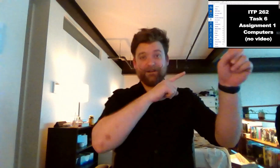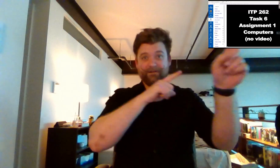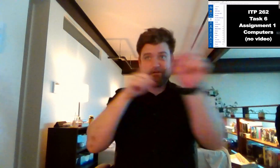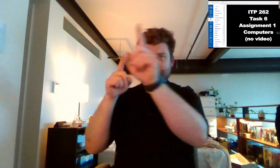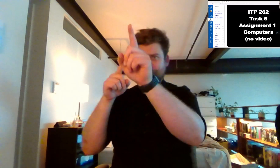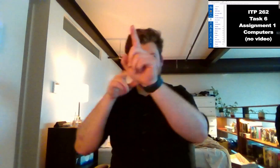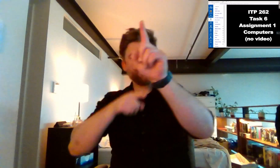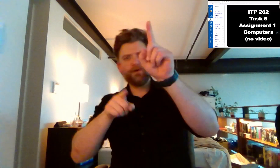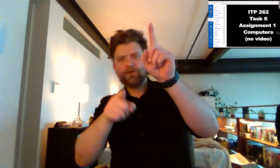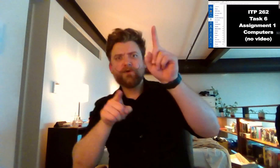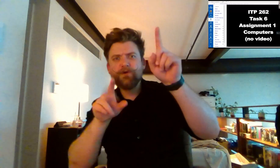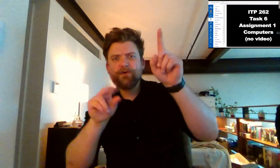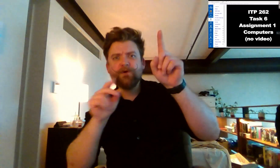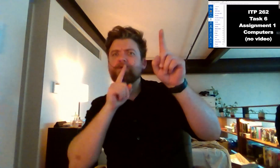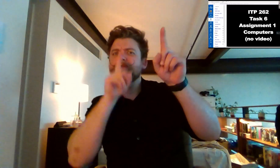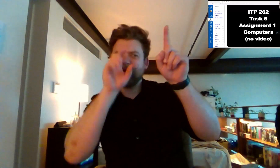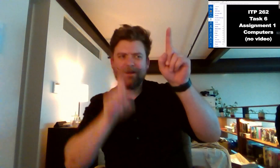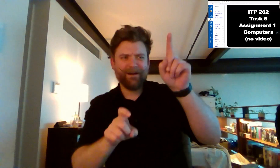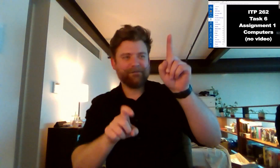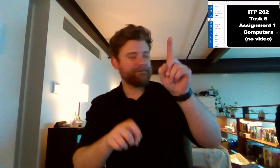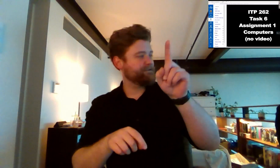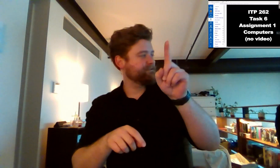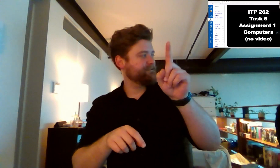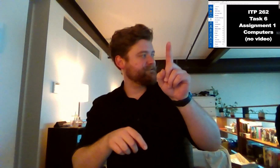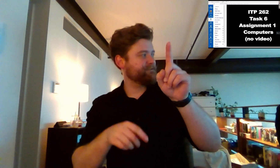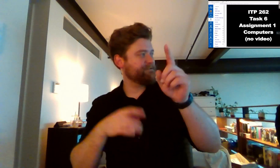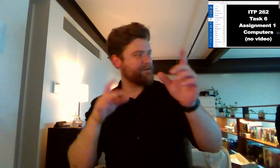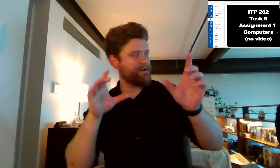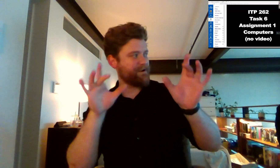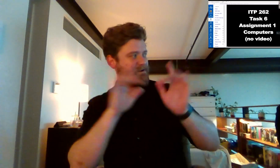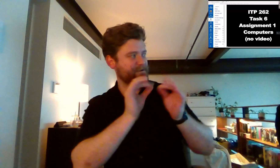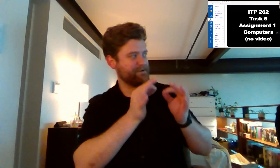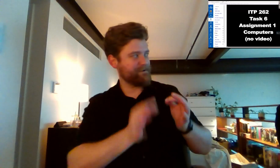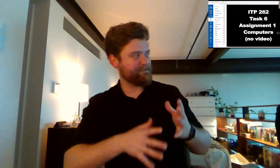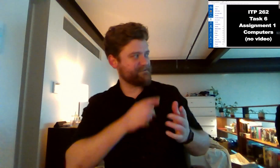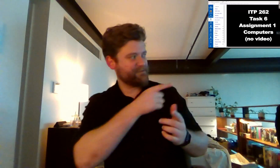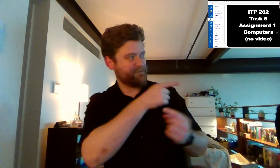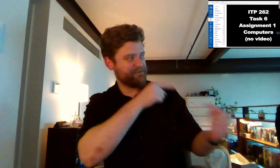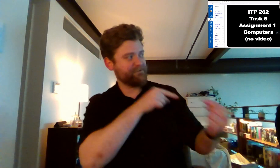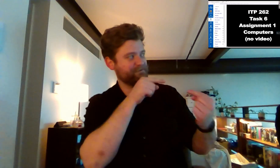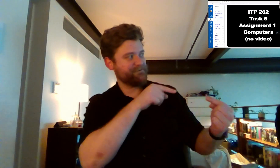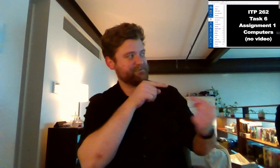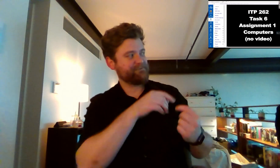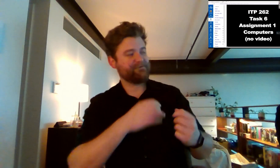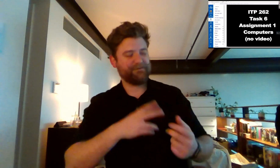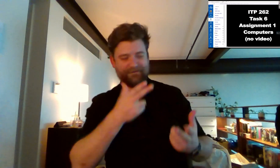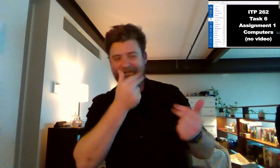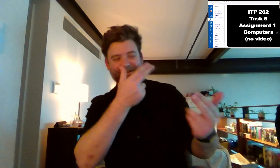Class is laughing. Okay.